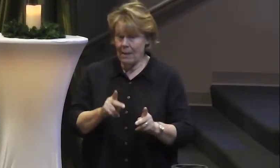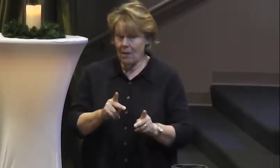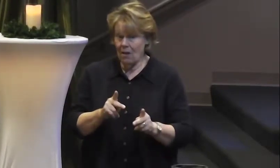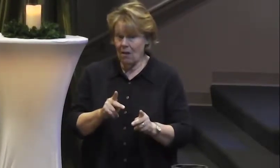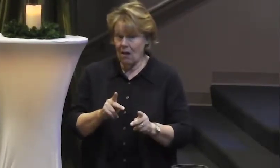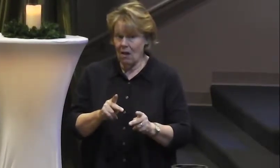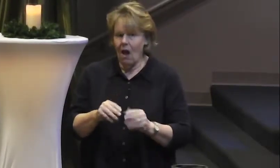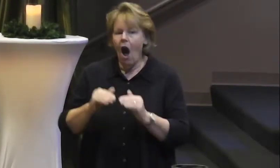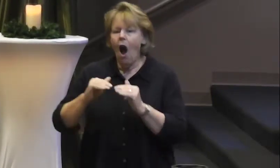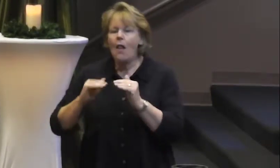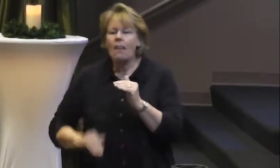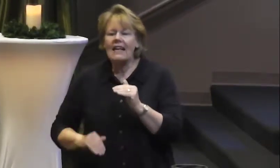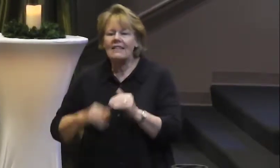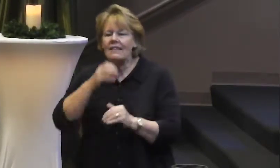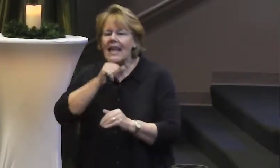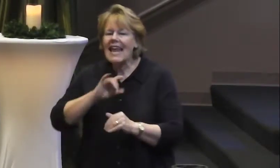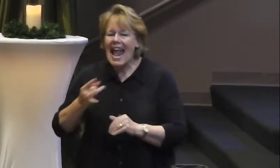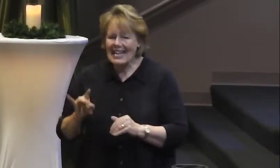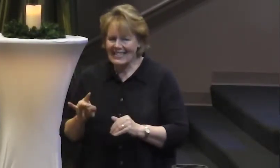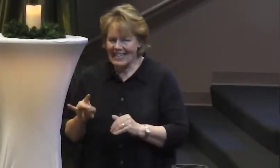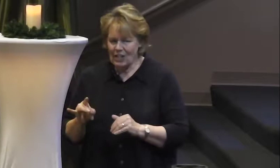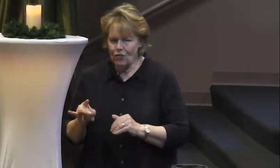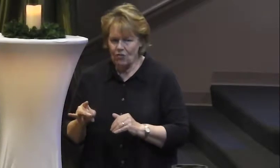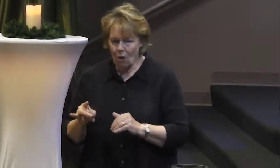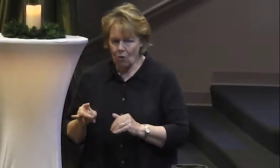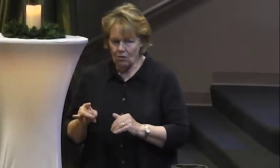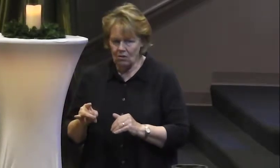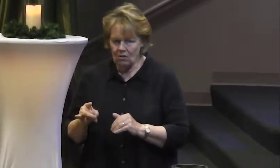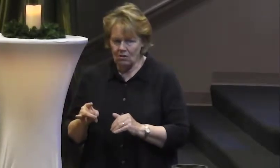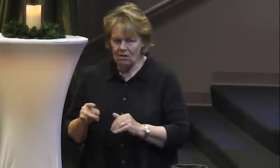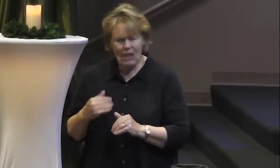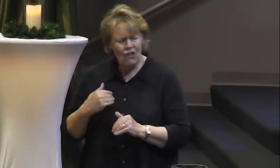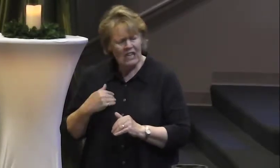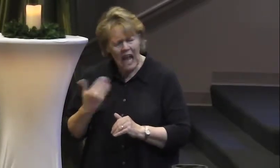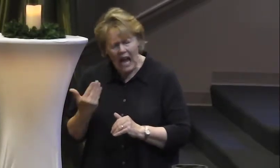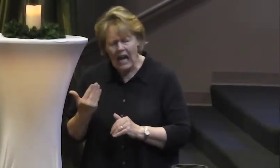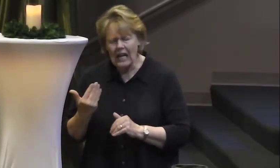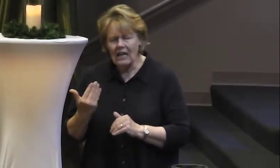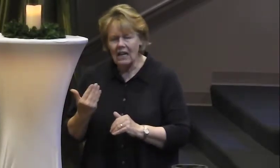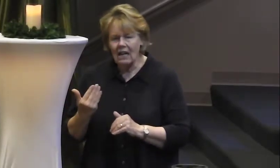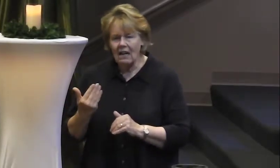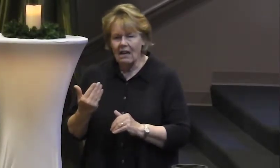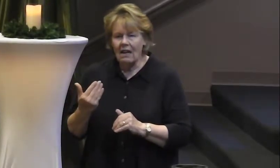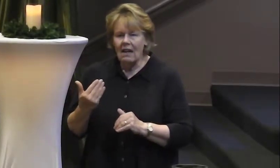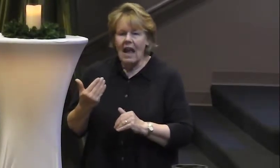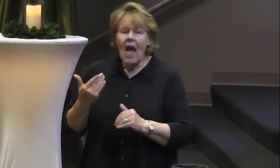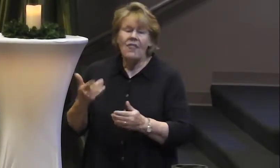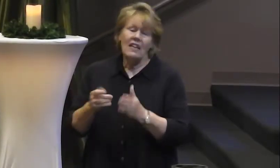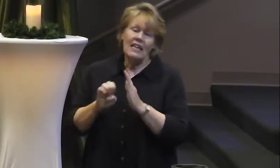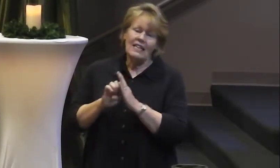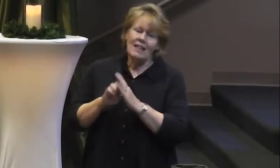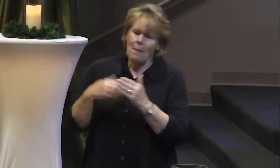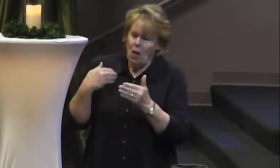And then, quite closer to home, here in Littleton, was it 3 weeks